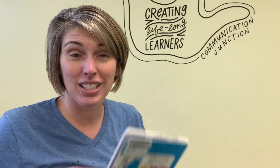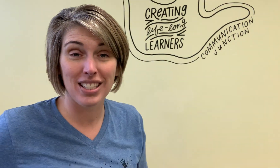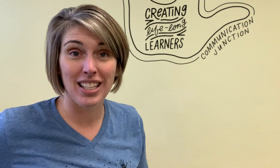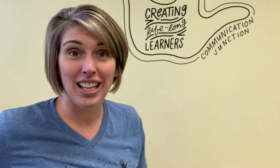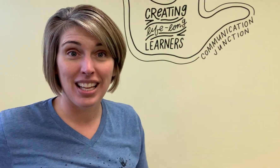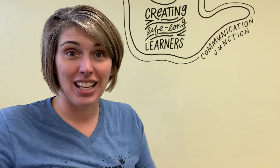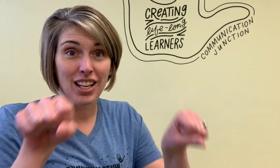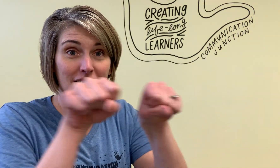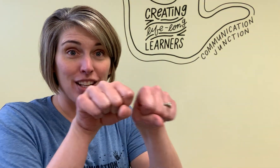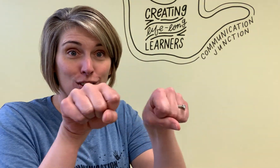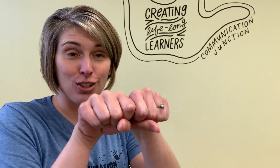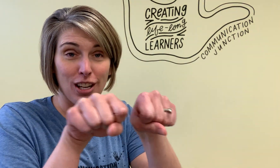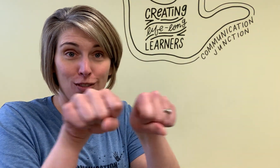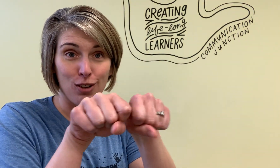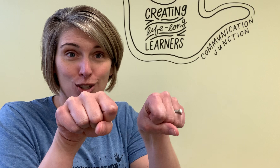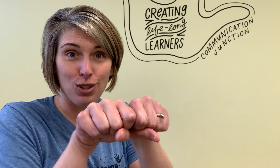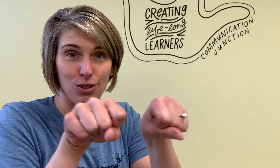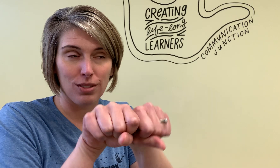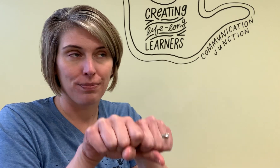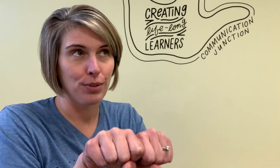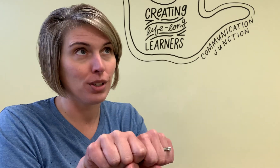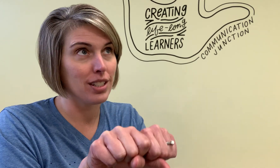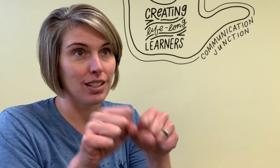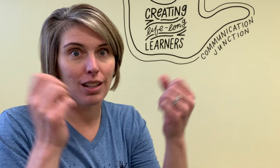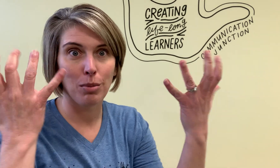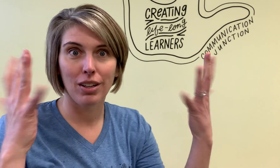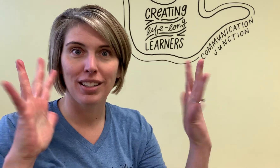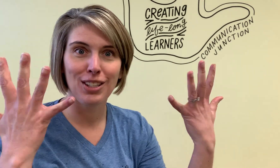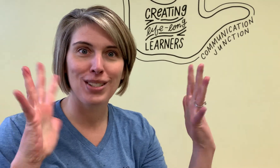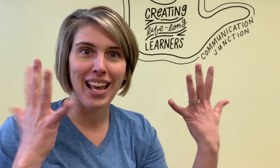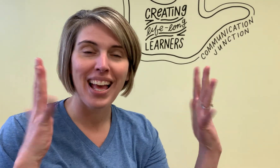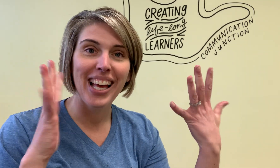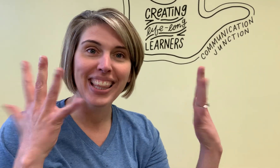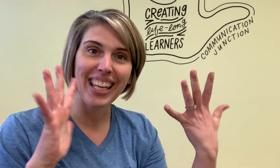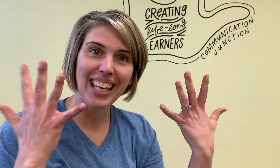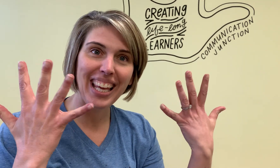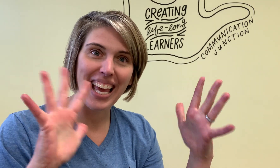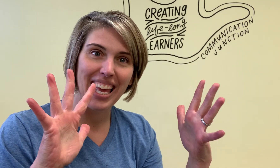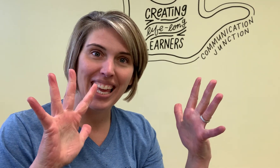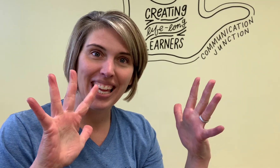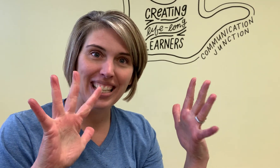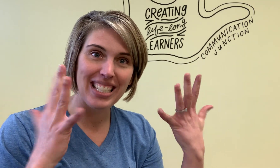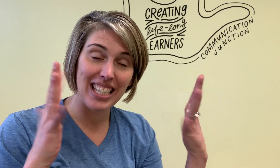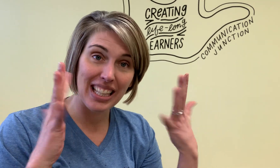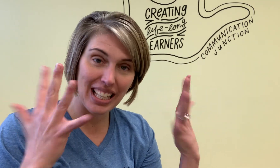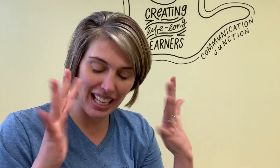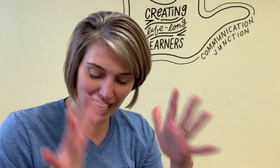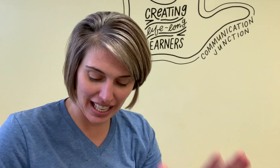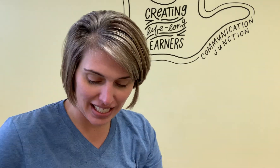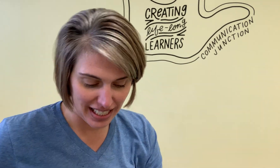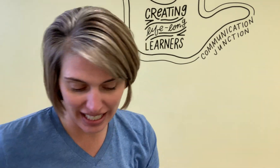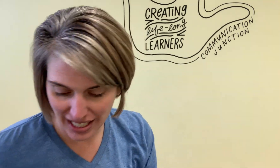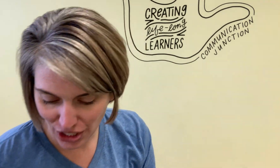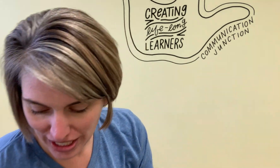shoes. There's our sign for shoes. What a silly book. Can you say, the end, the end? That's such a silly